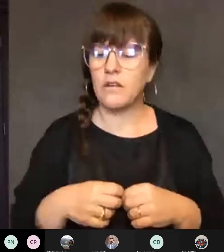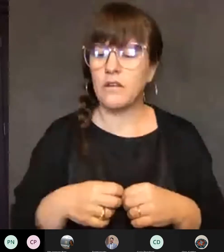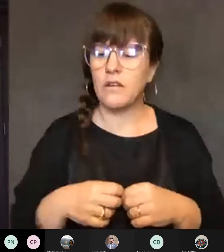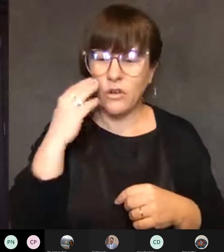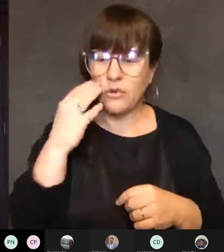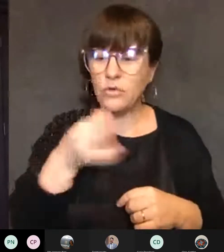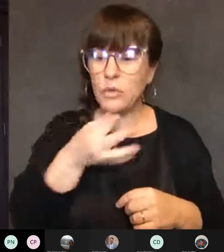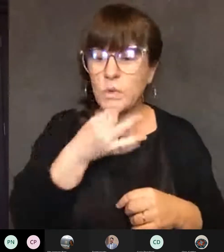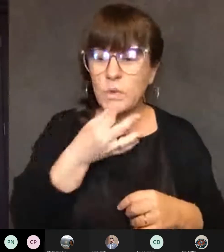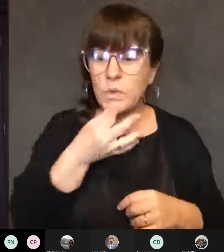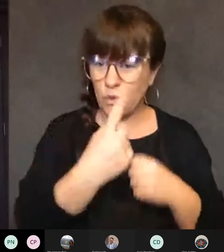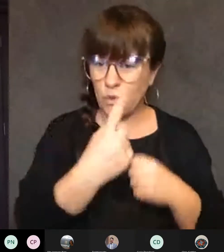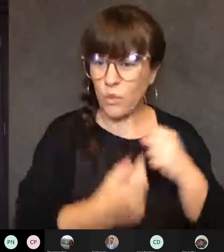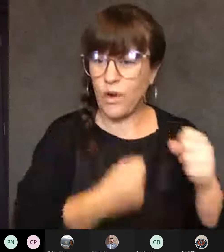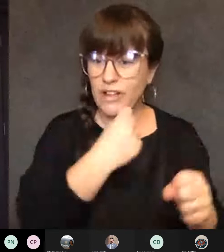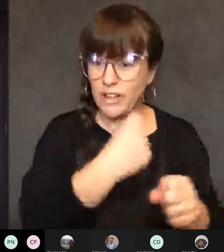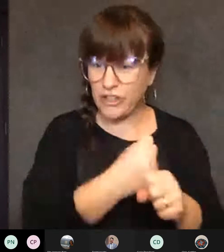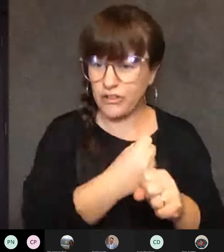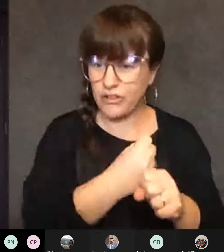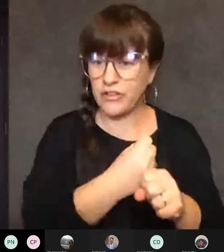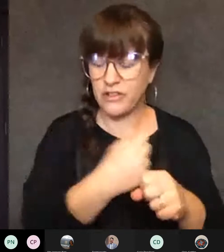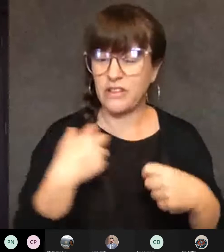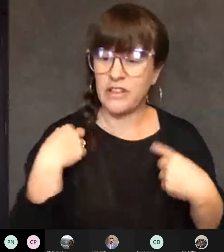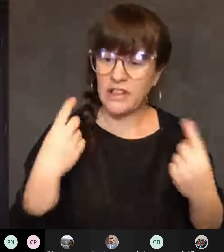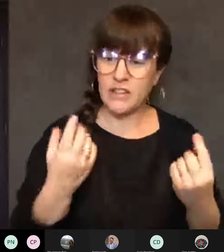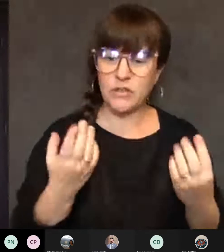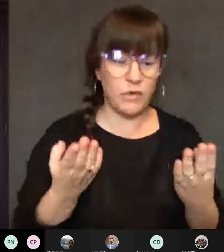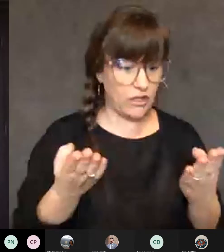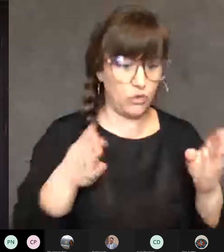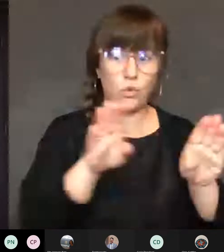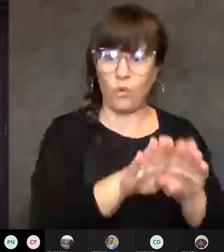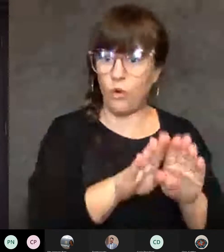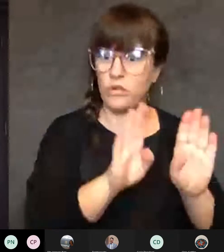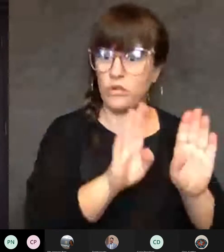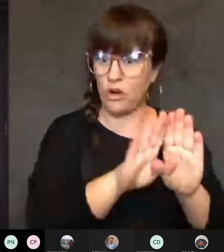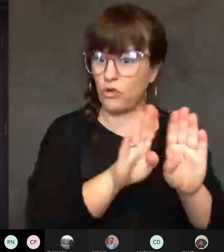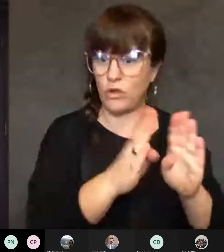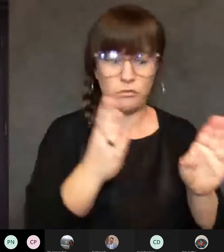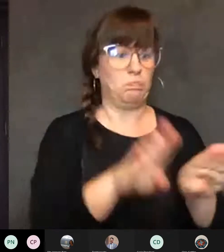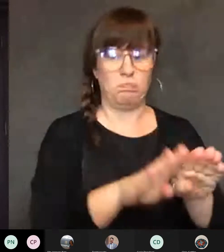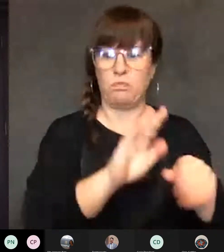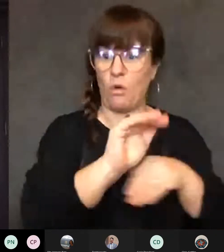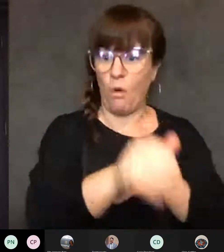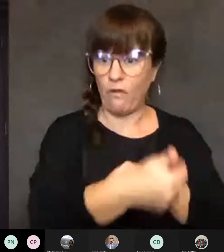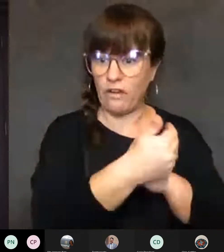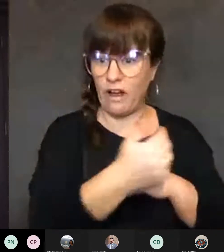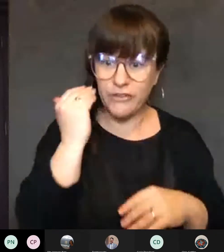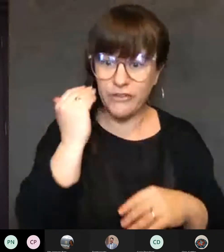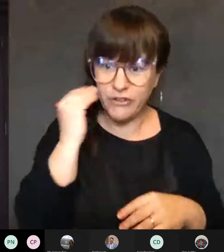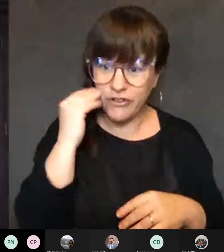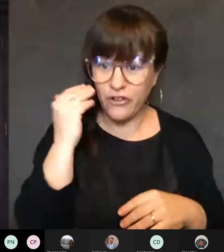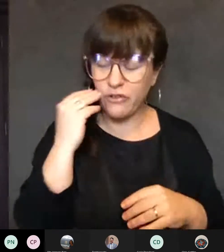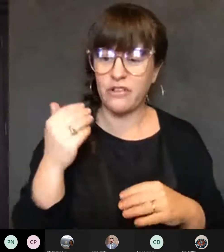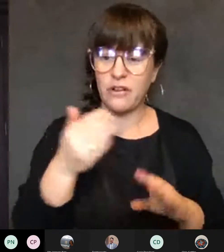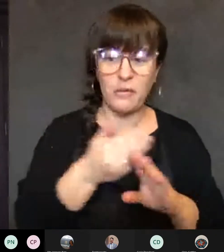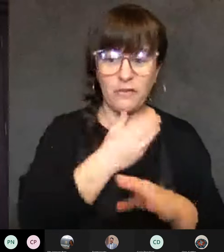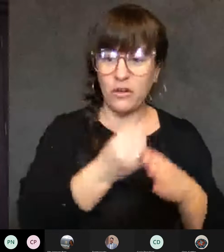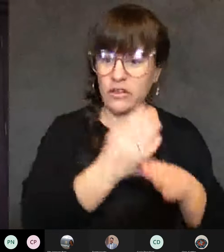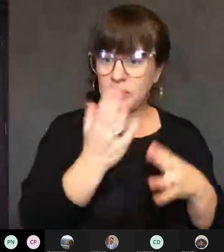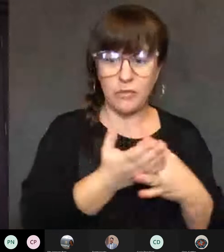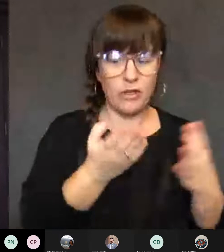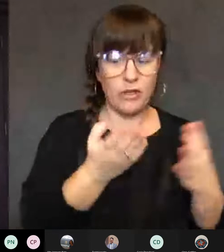to pretty much close our doors instantly, right before we went to spring break. We shut everything down. We couldn't